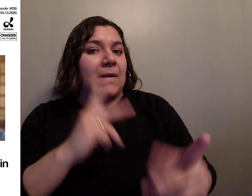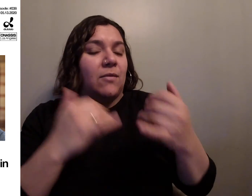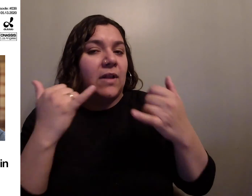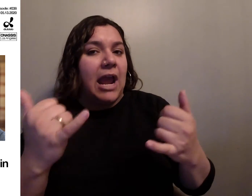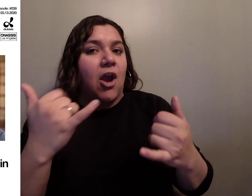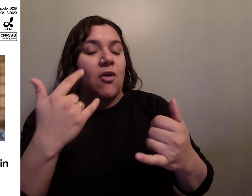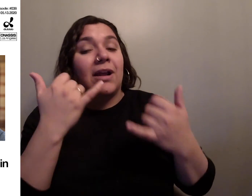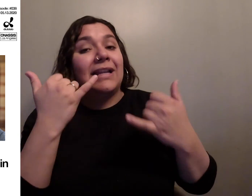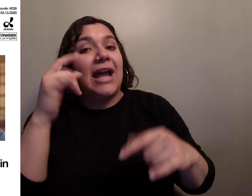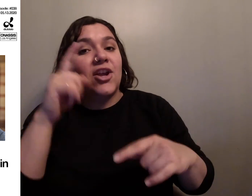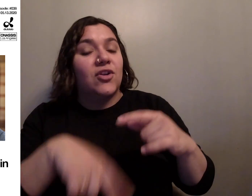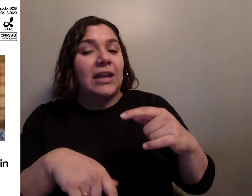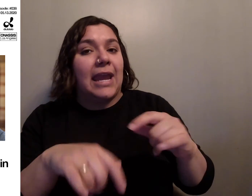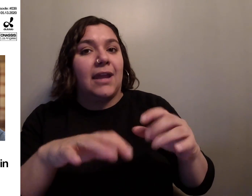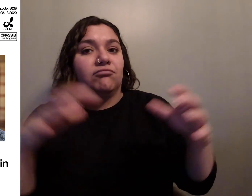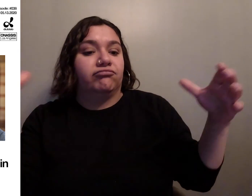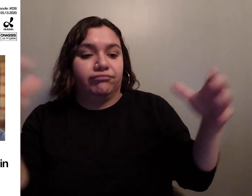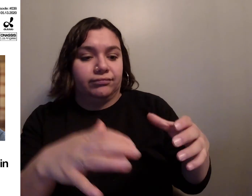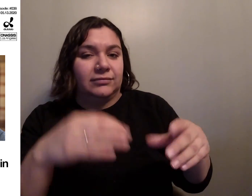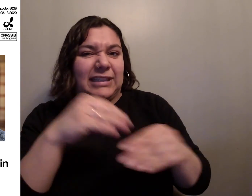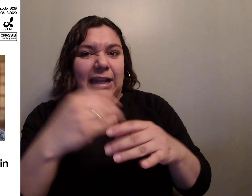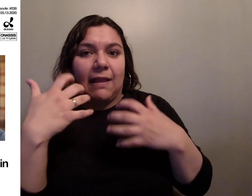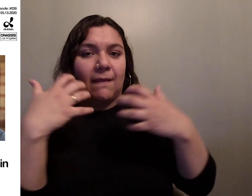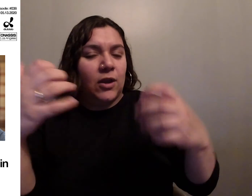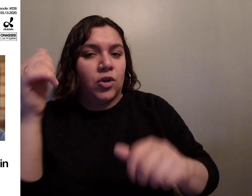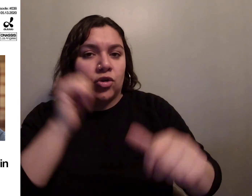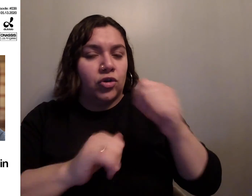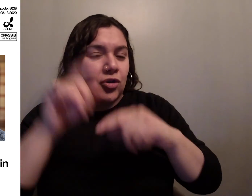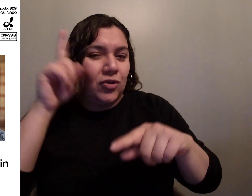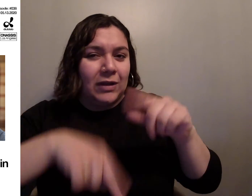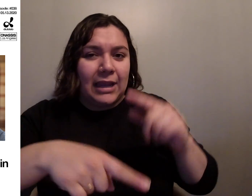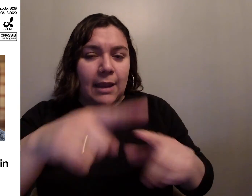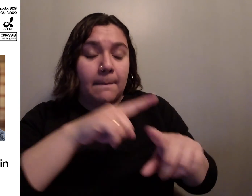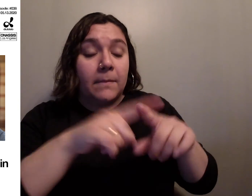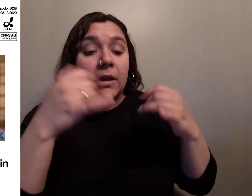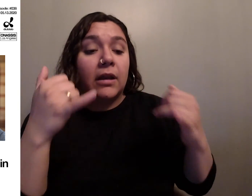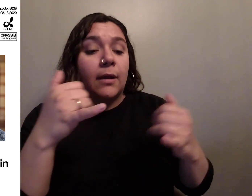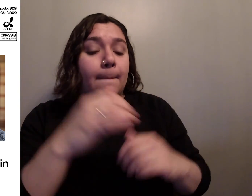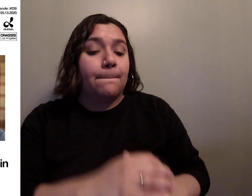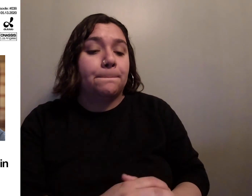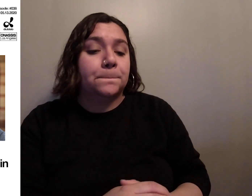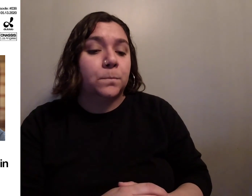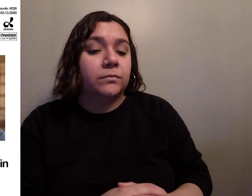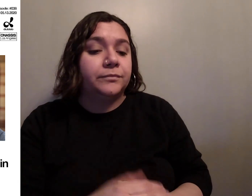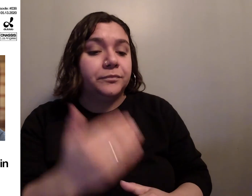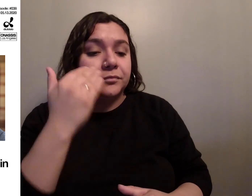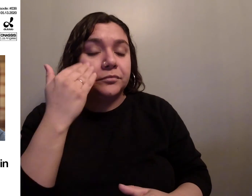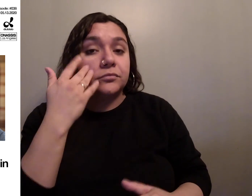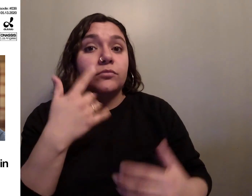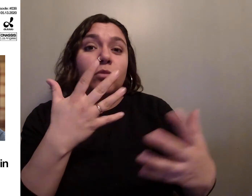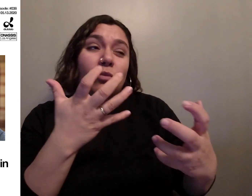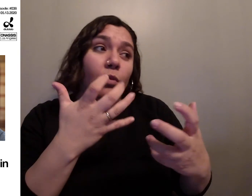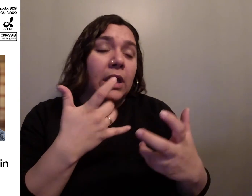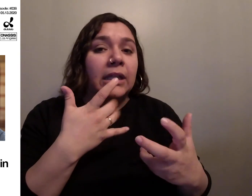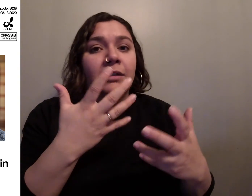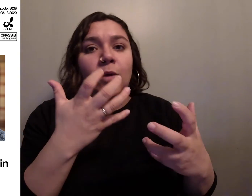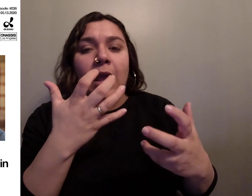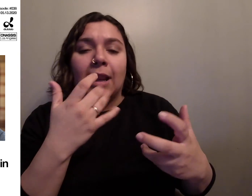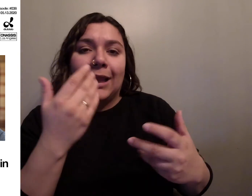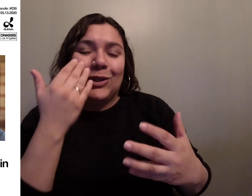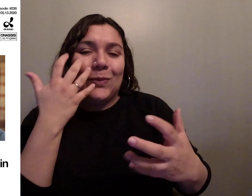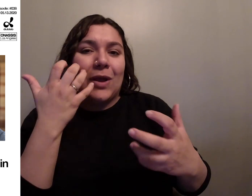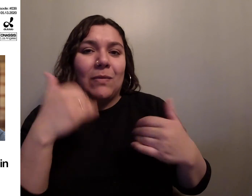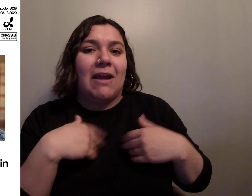eyes in this moment when you, in effect, can no longer bring them together in a theater, but you know,